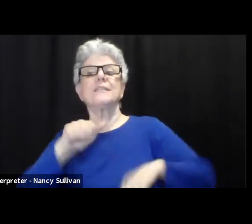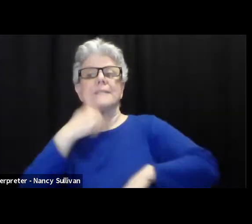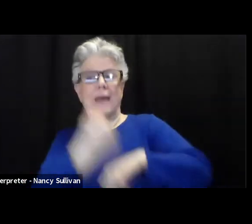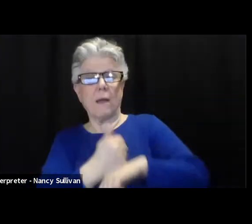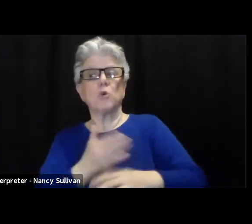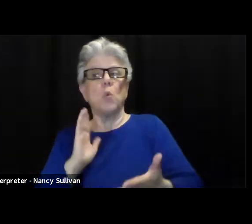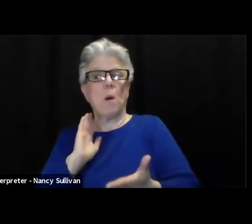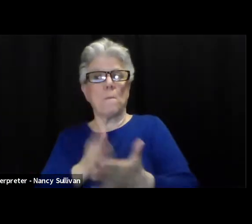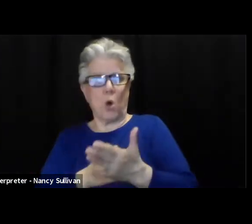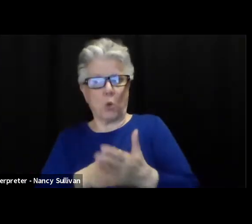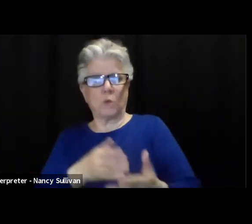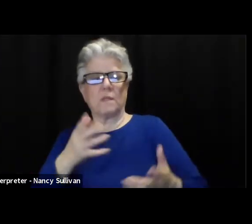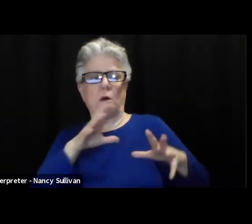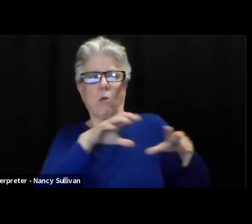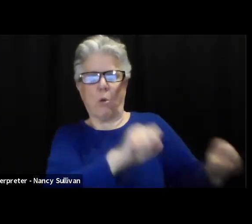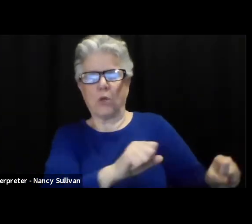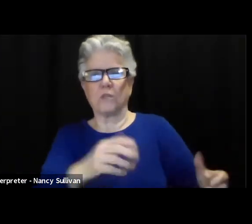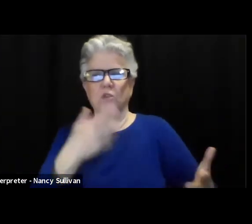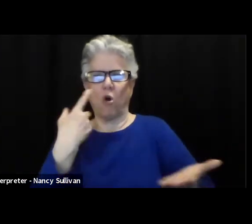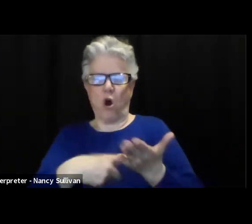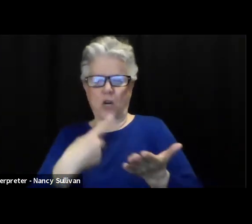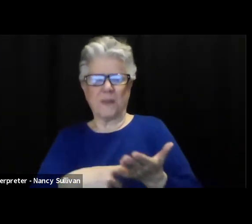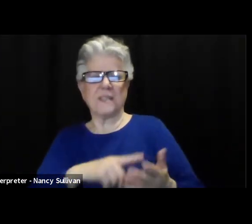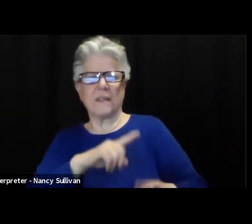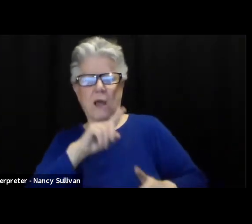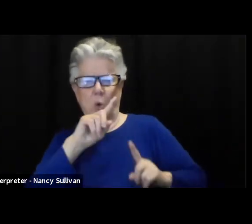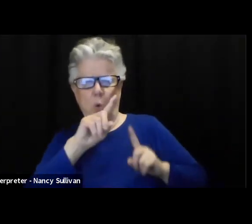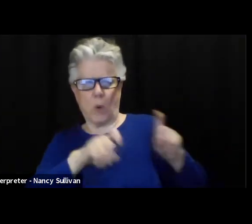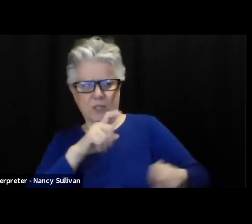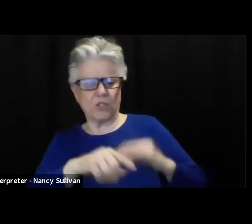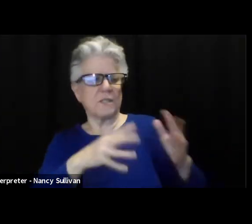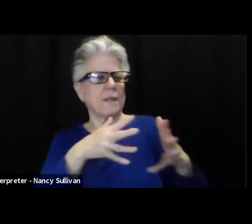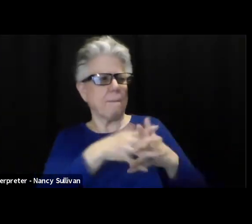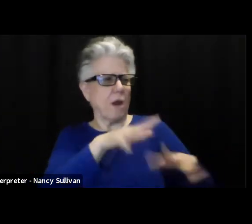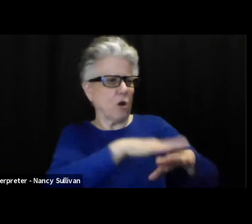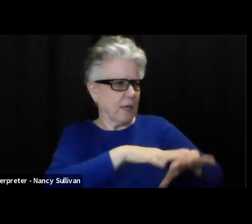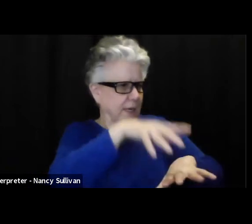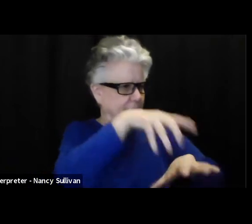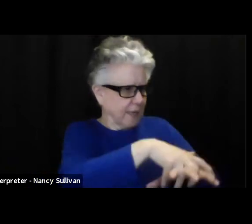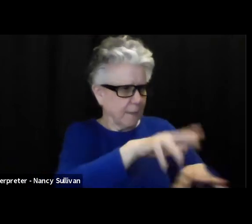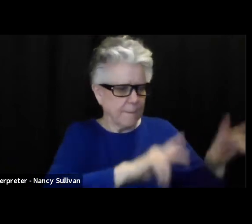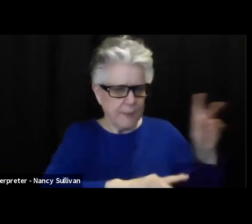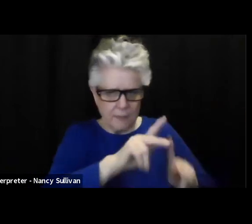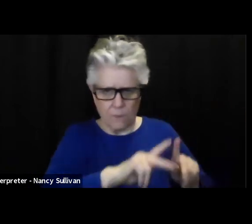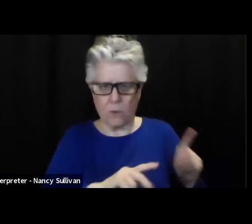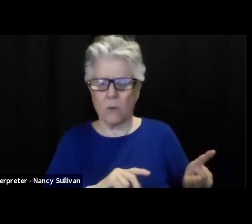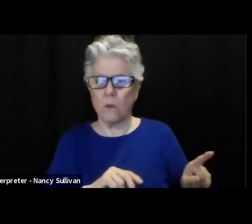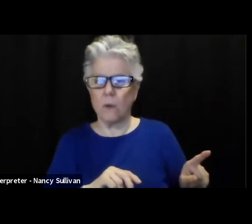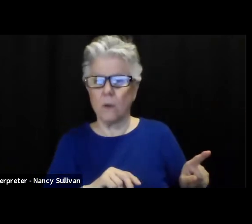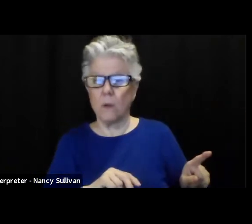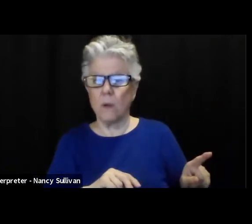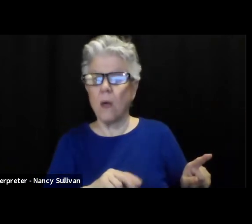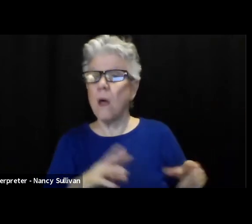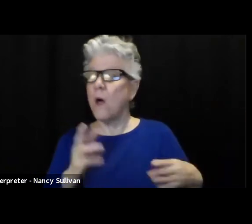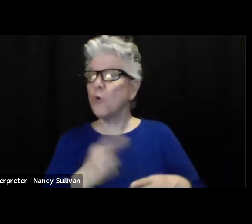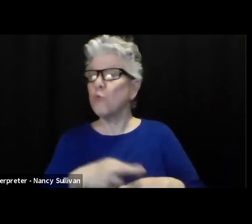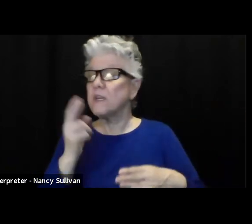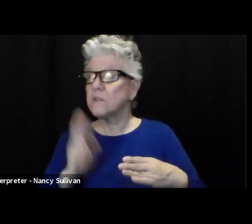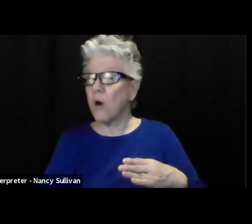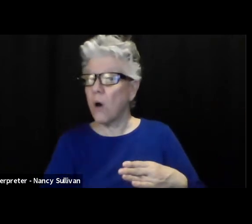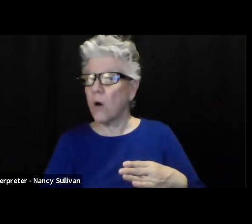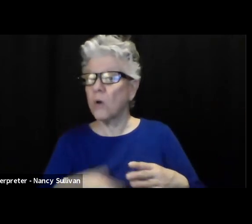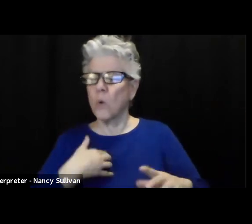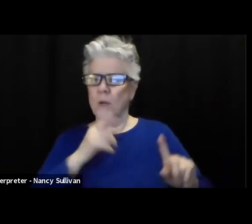colonialist arguments that question the rational status of the Amerindian peoples. The result was a spectrum